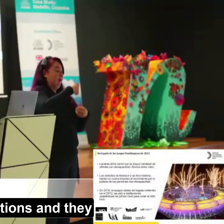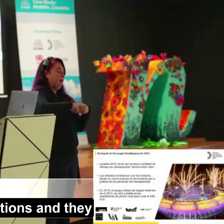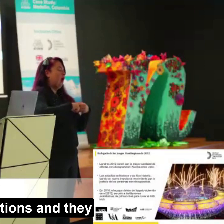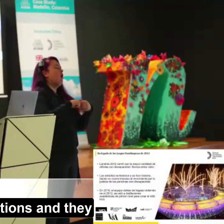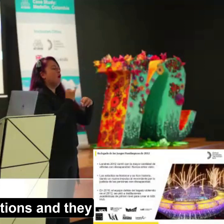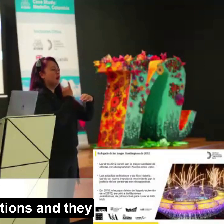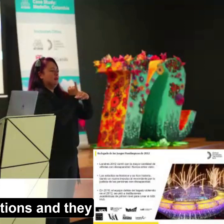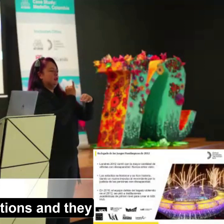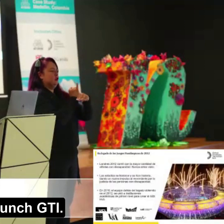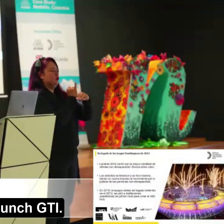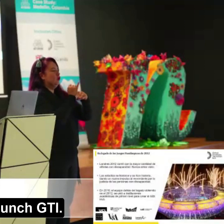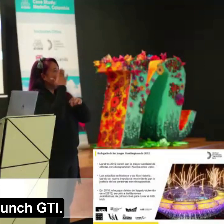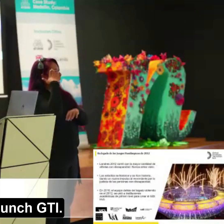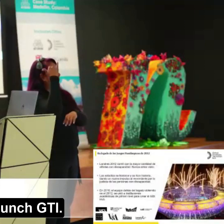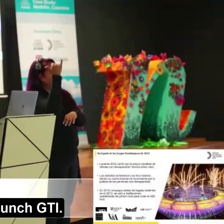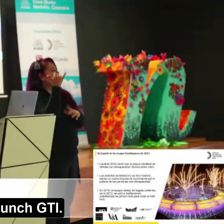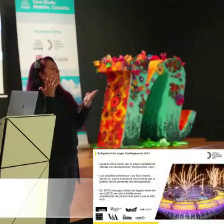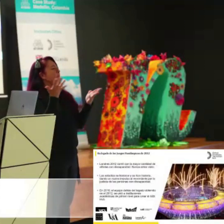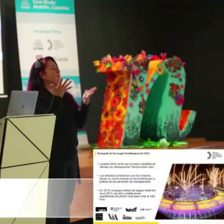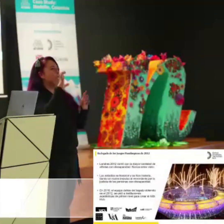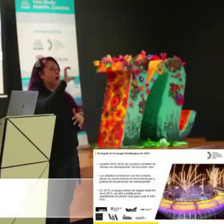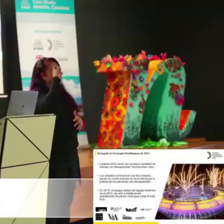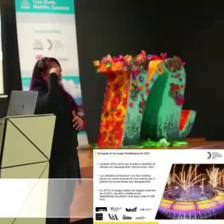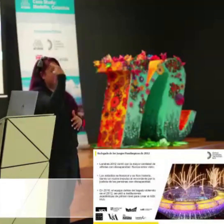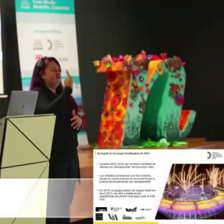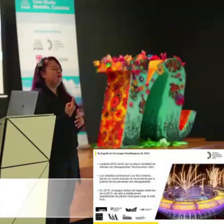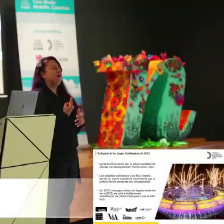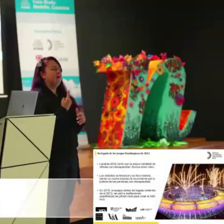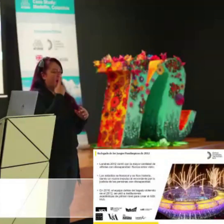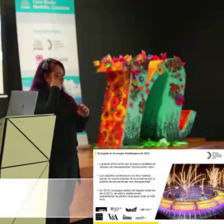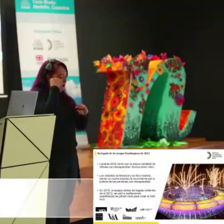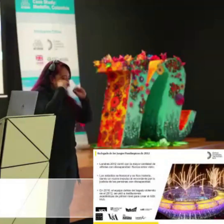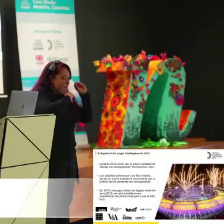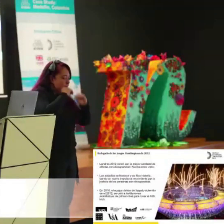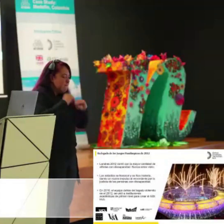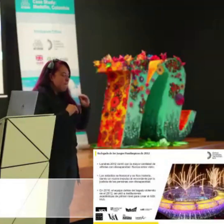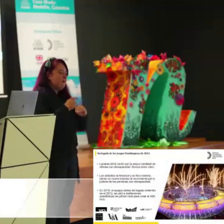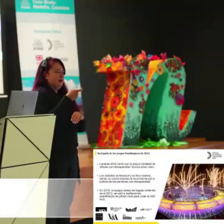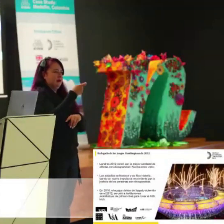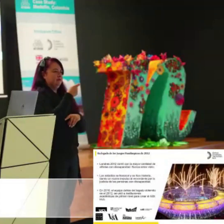academic institutions, and they launched GDI Hub.